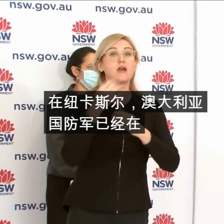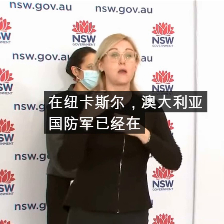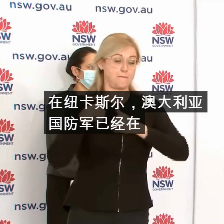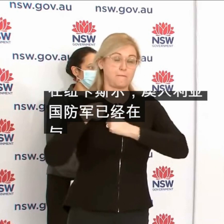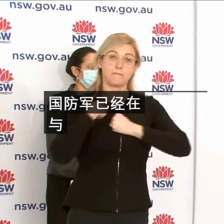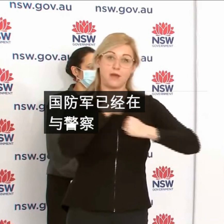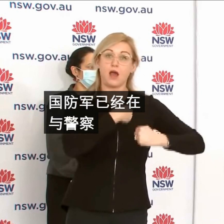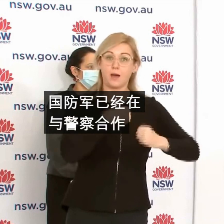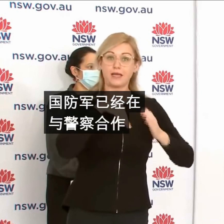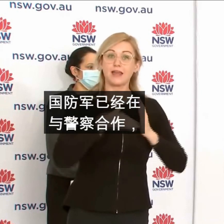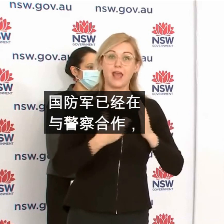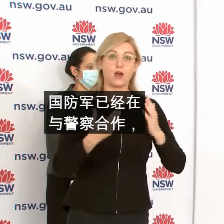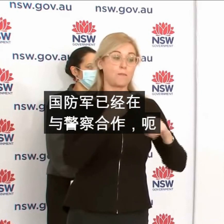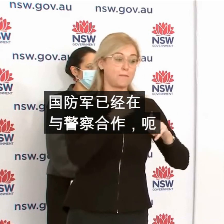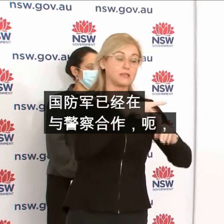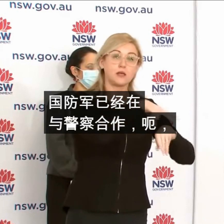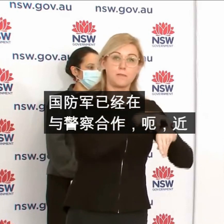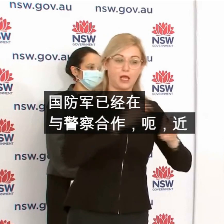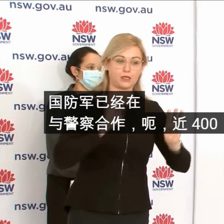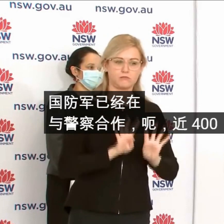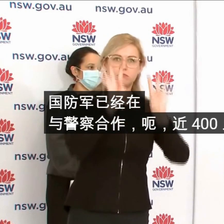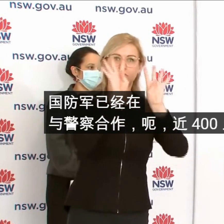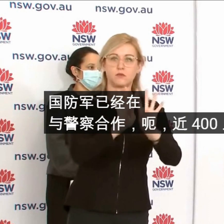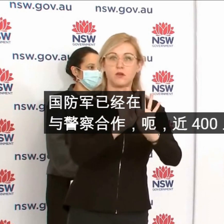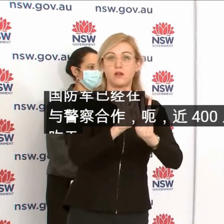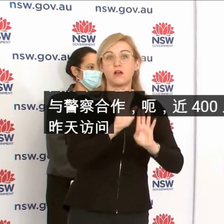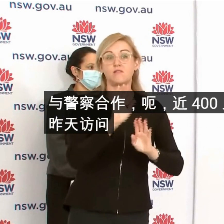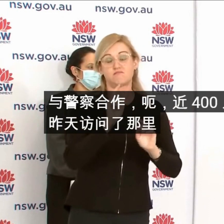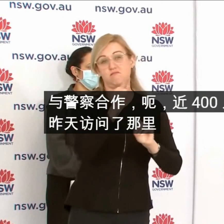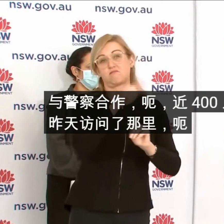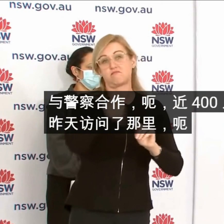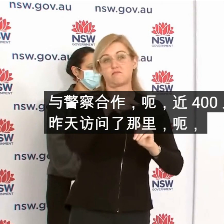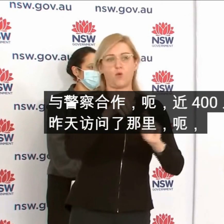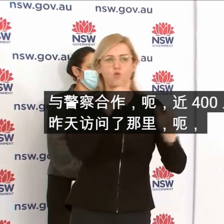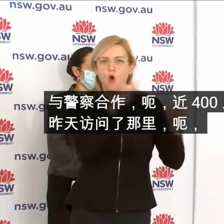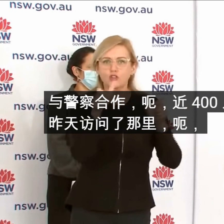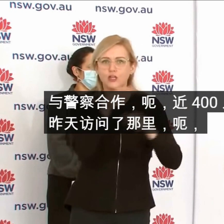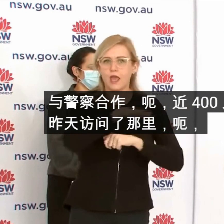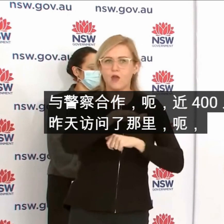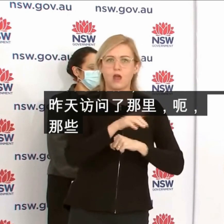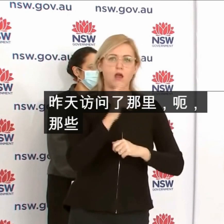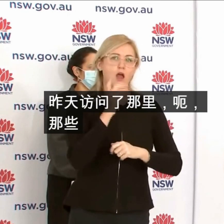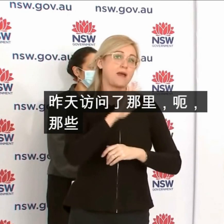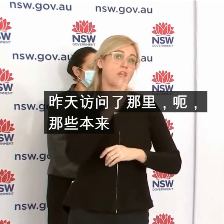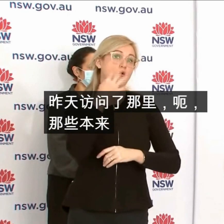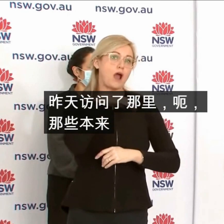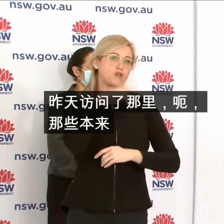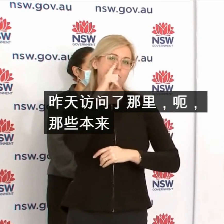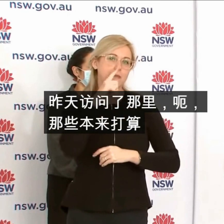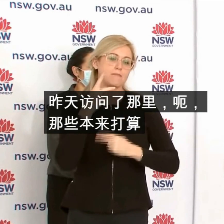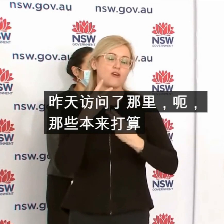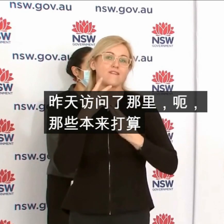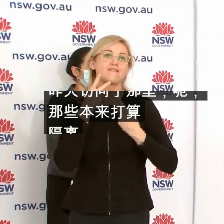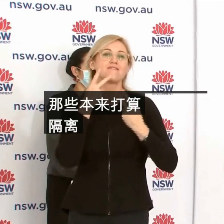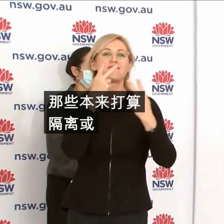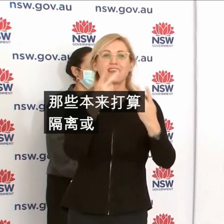working with police. Nearly 400 people visited up there yesterday. Those people who were meant